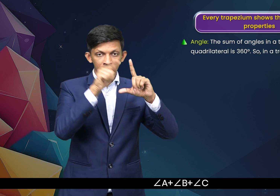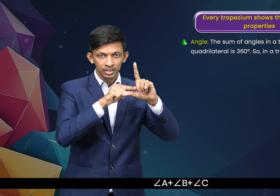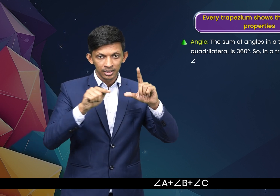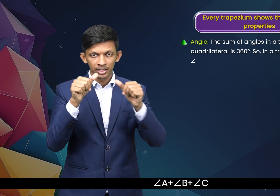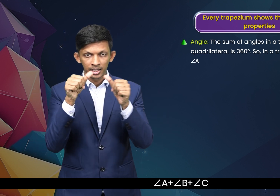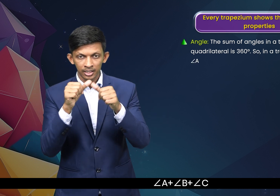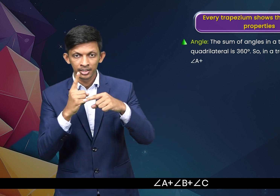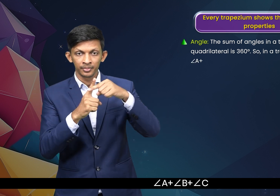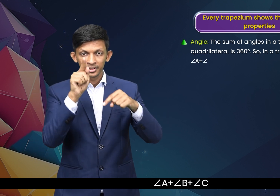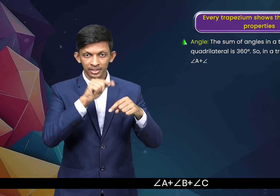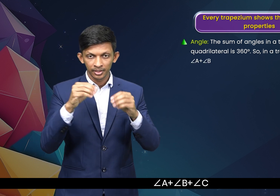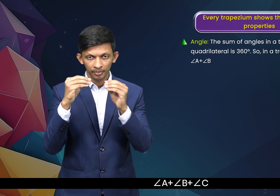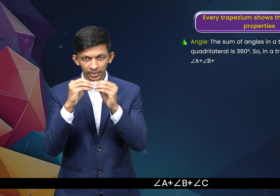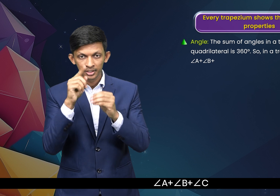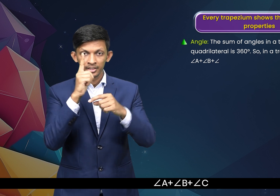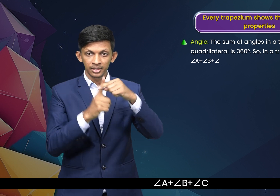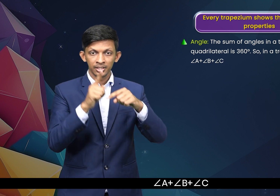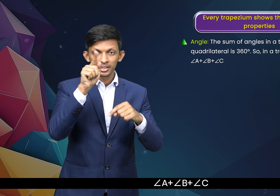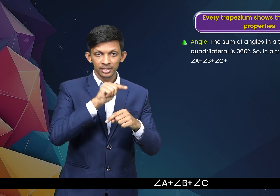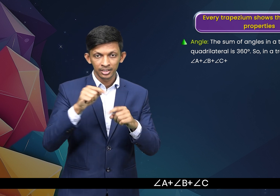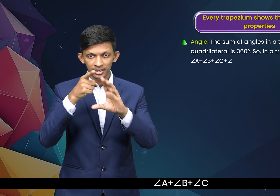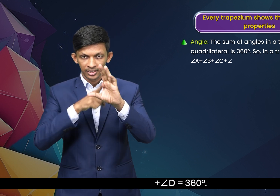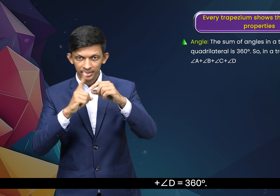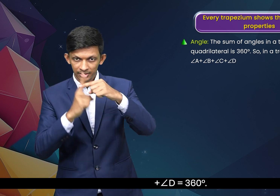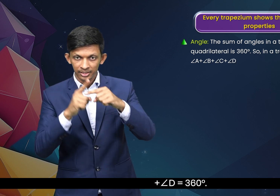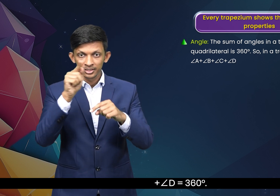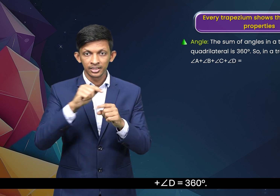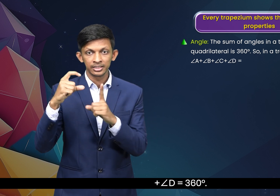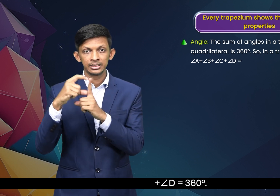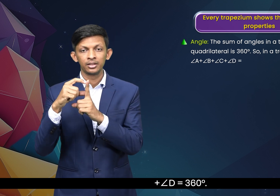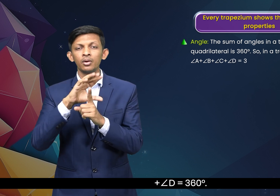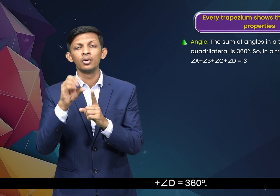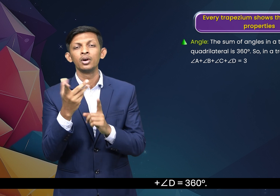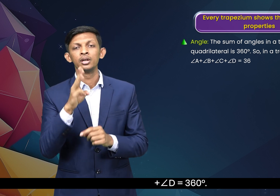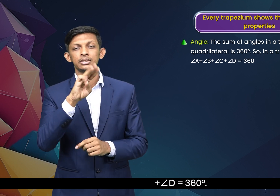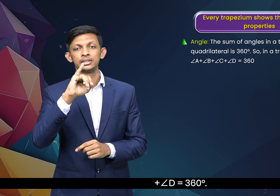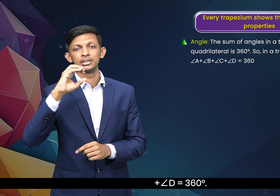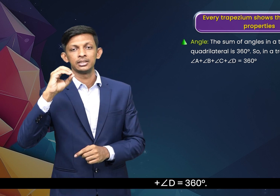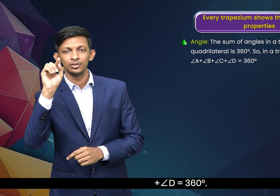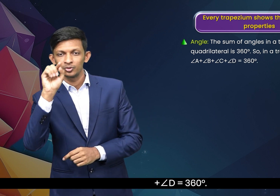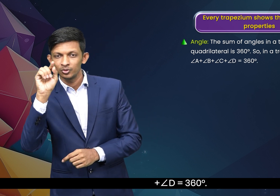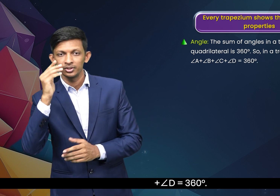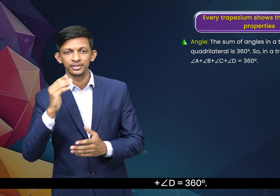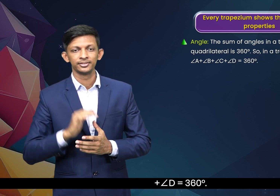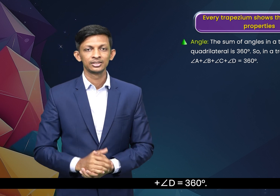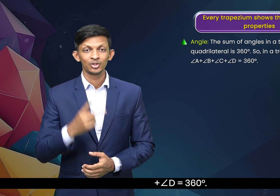angle A plus angle B plus angle C plus angle D is equal to 360 degrees.